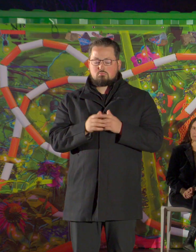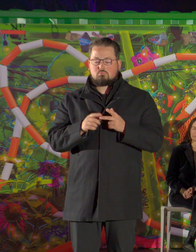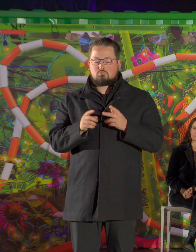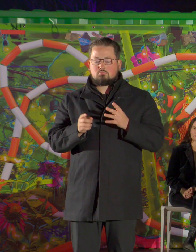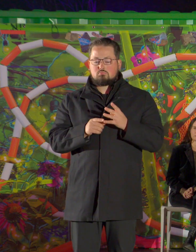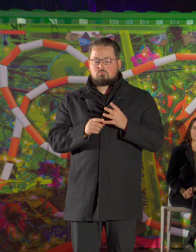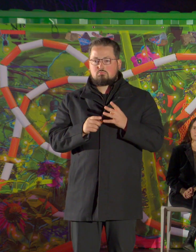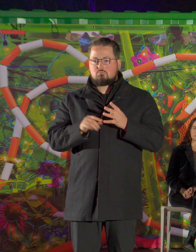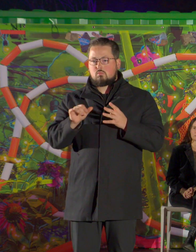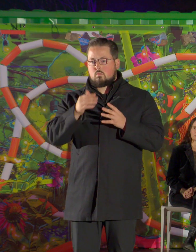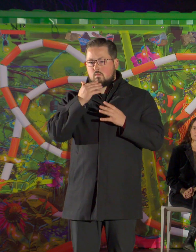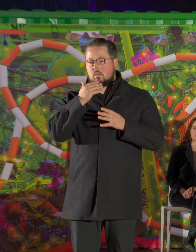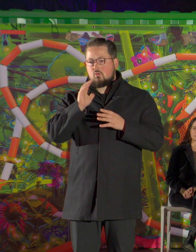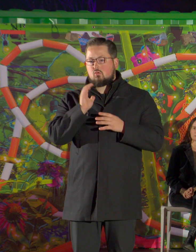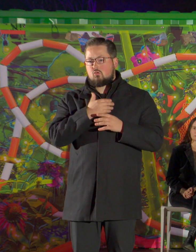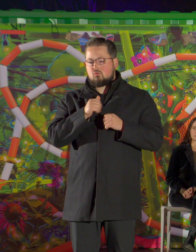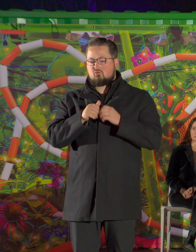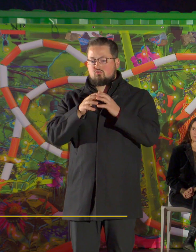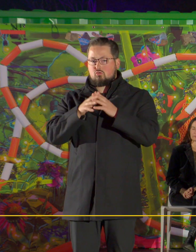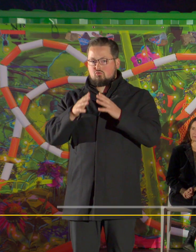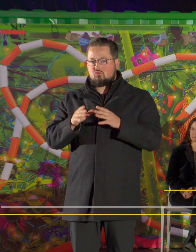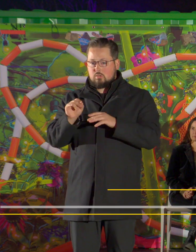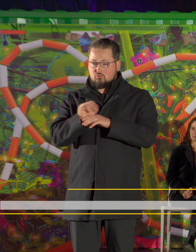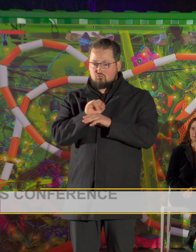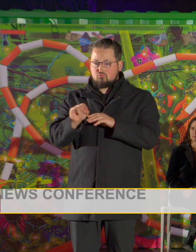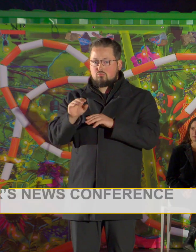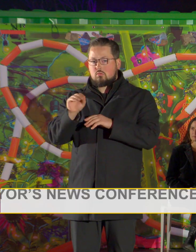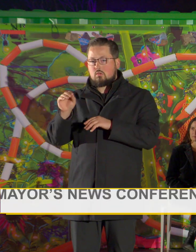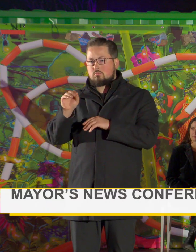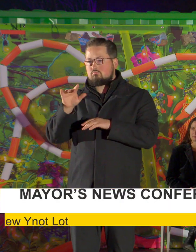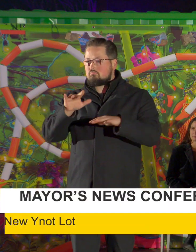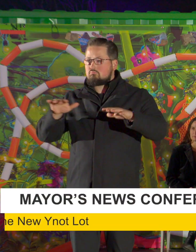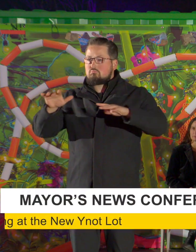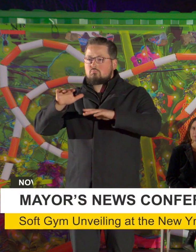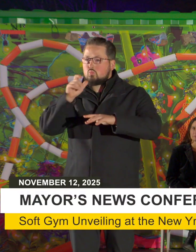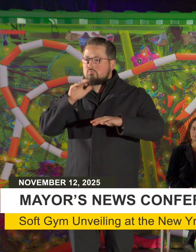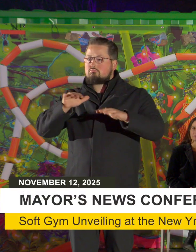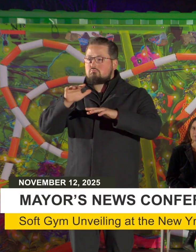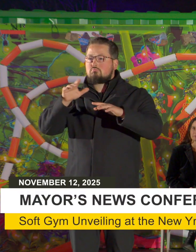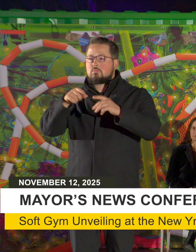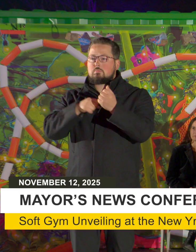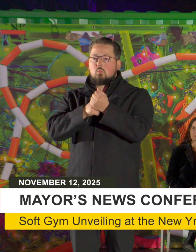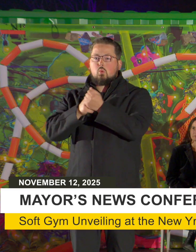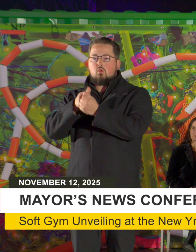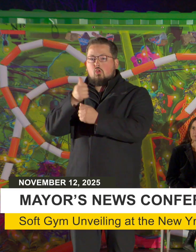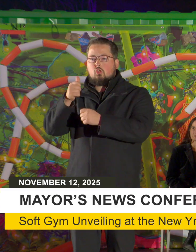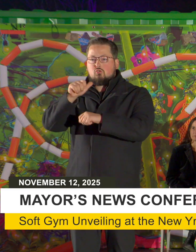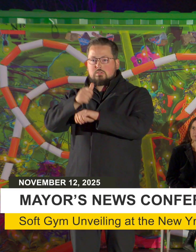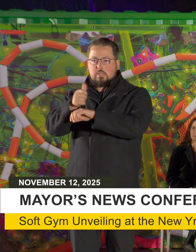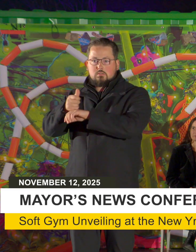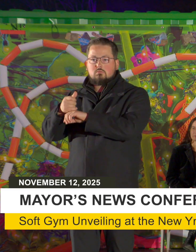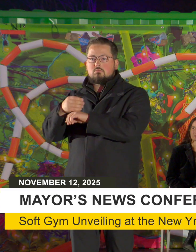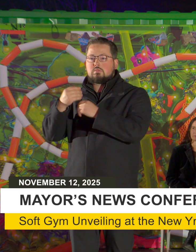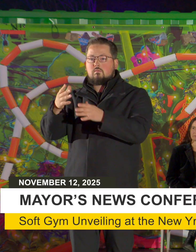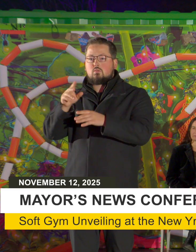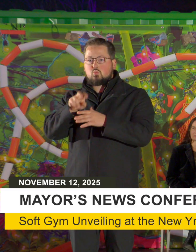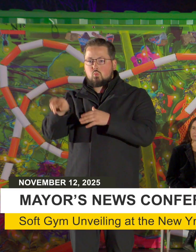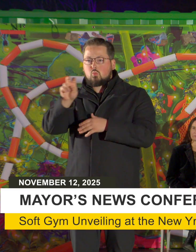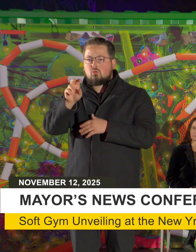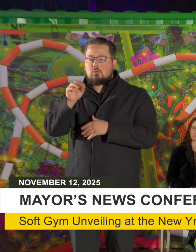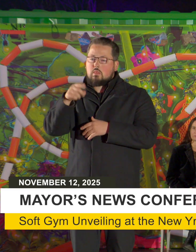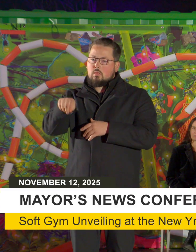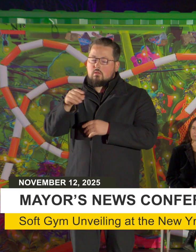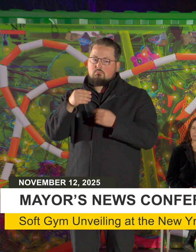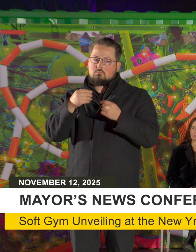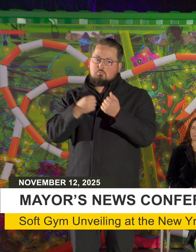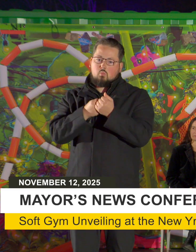We thank also our curatorial practice interns and docents who are out and about, supporting the other sites, giving tours. They've been supporting